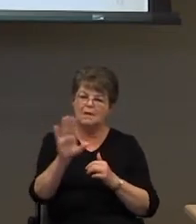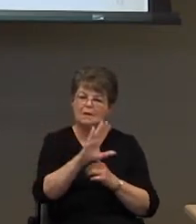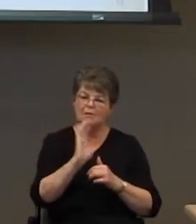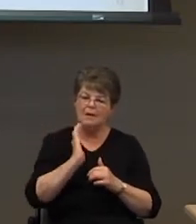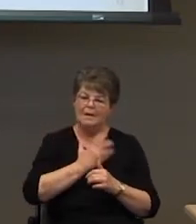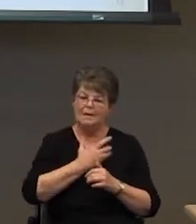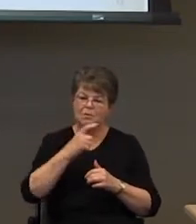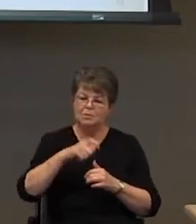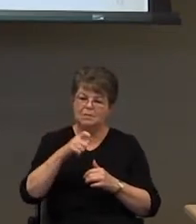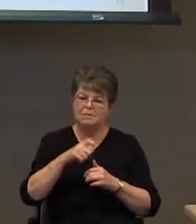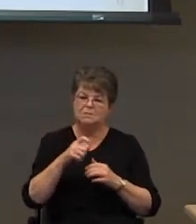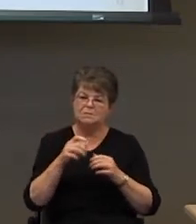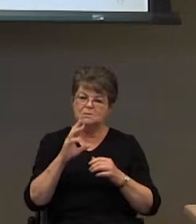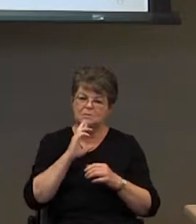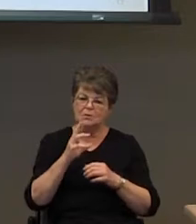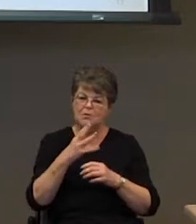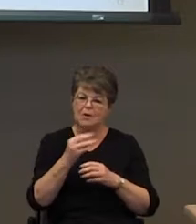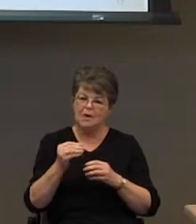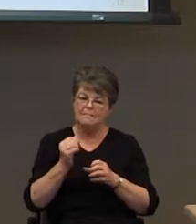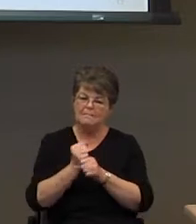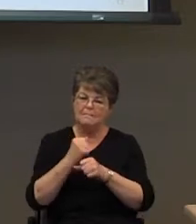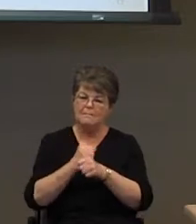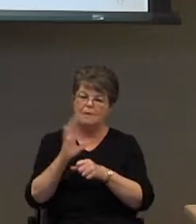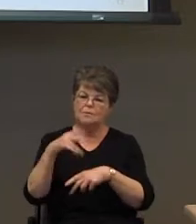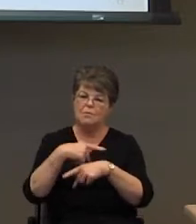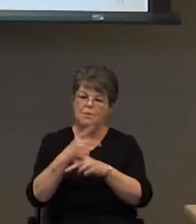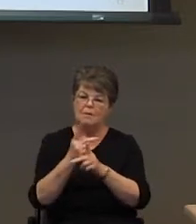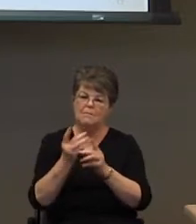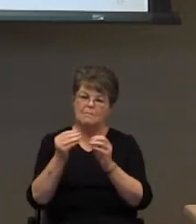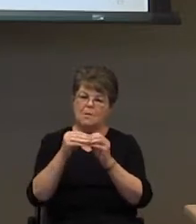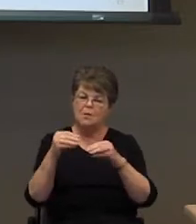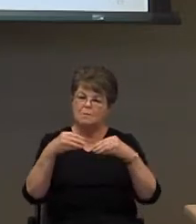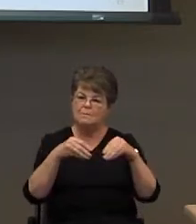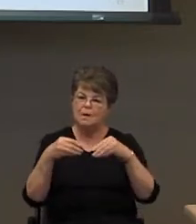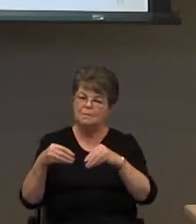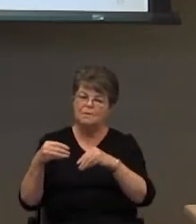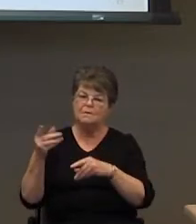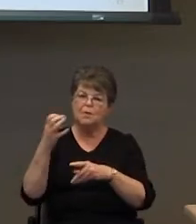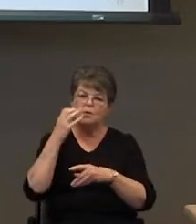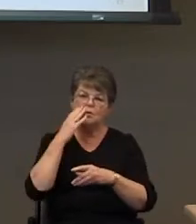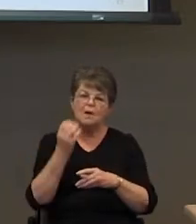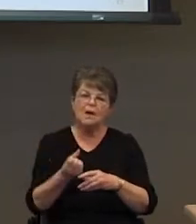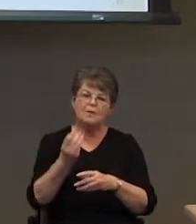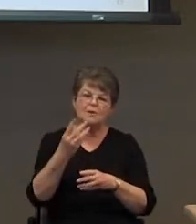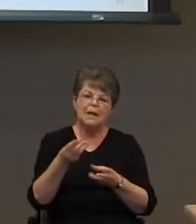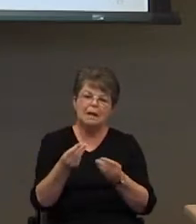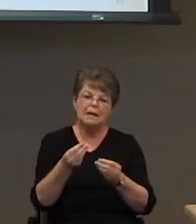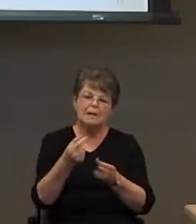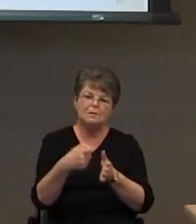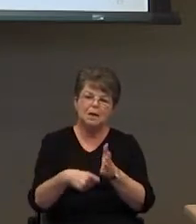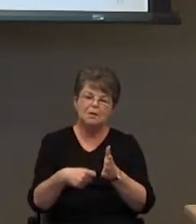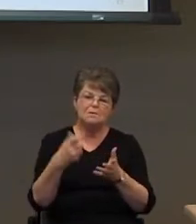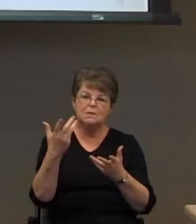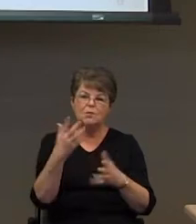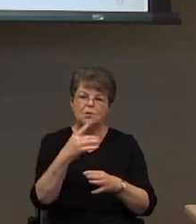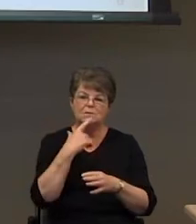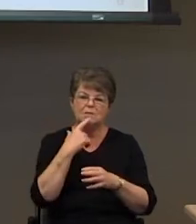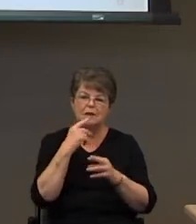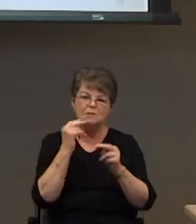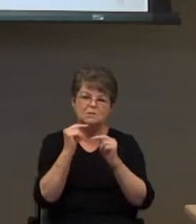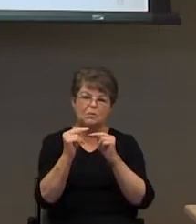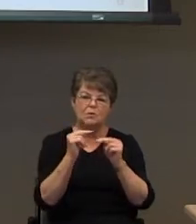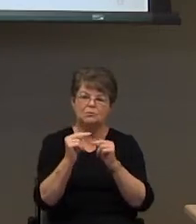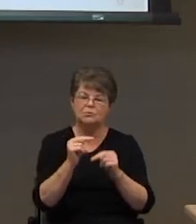their properties more marketable? Believe it or not, when a prospect is looking at it, they want to know how much the land's going to cost. They don't want to say